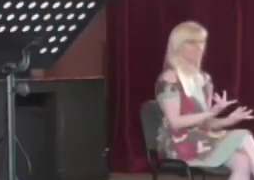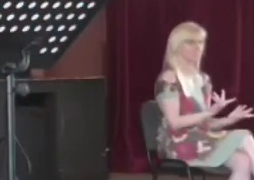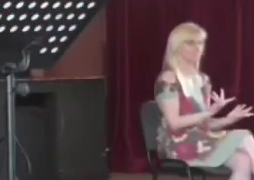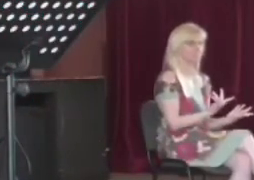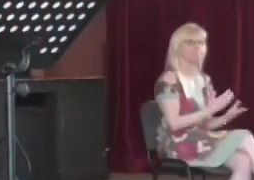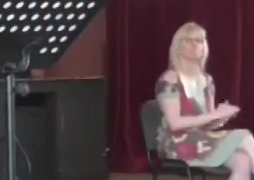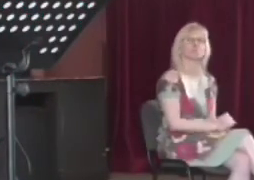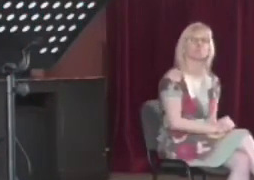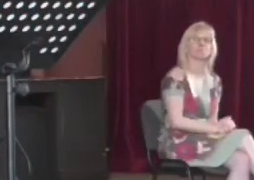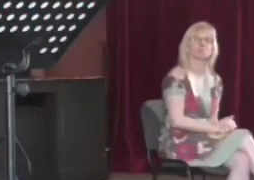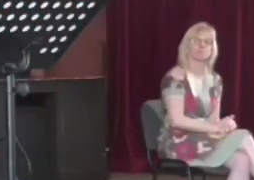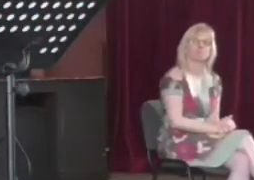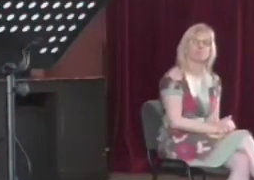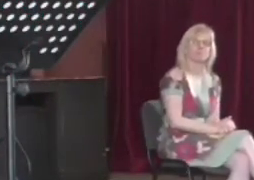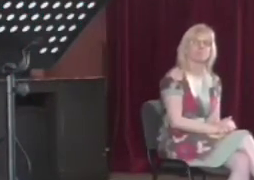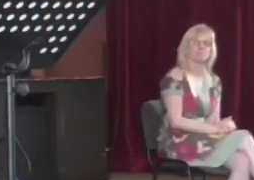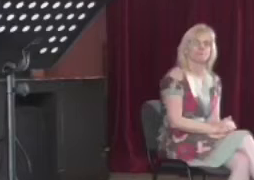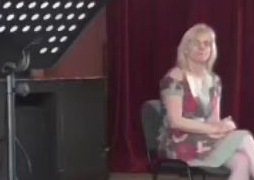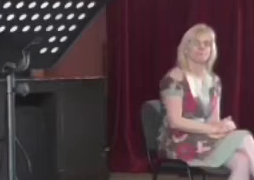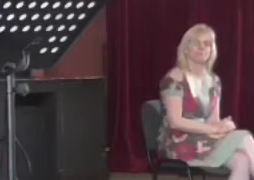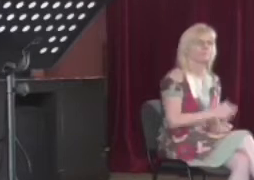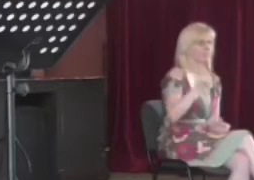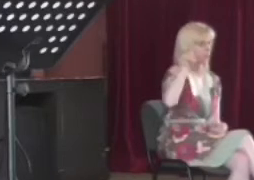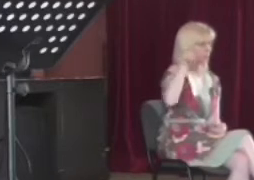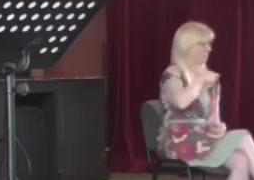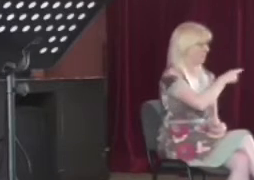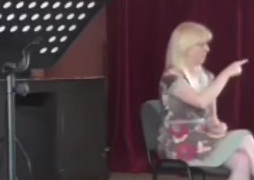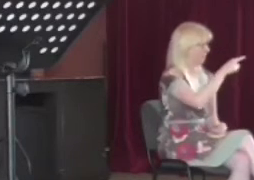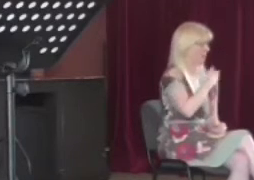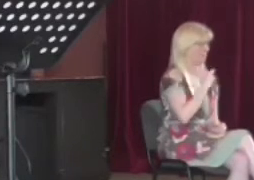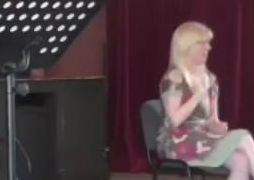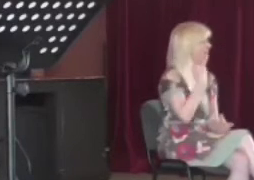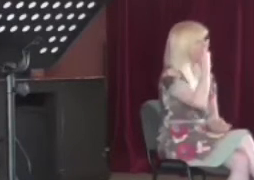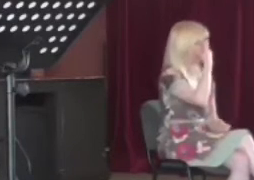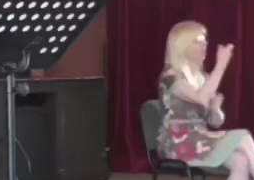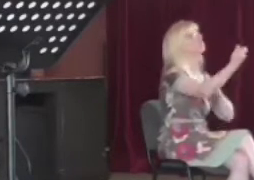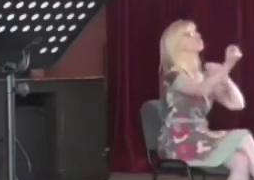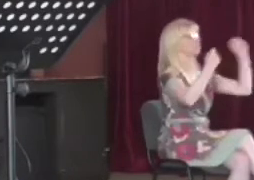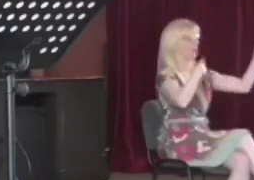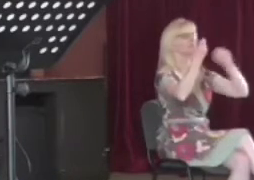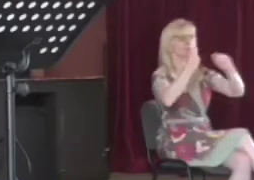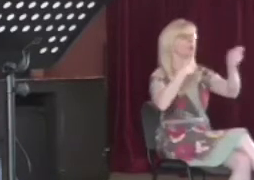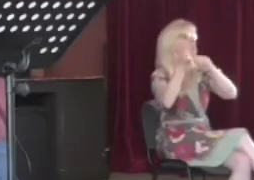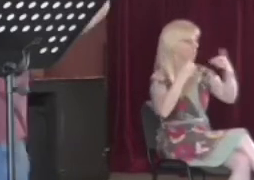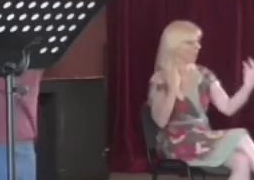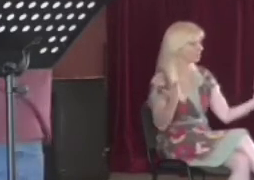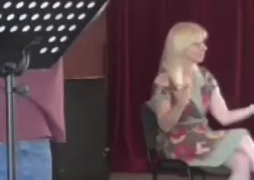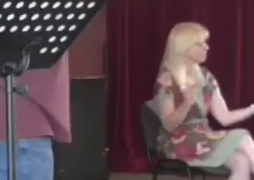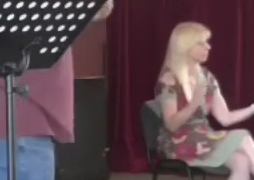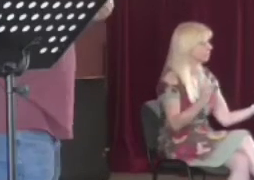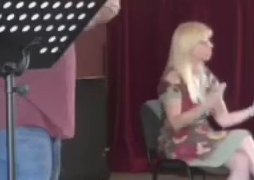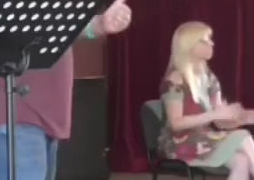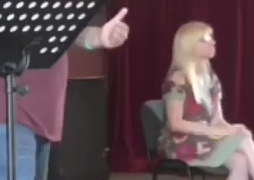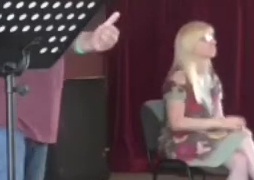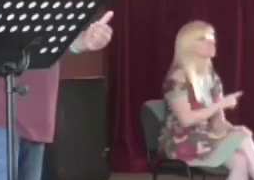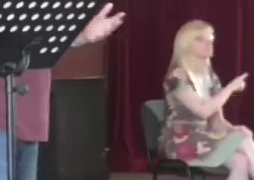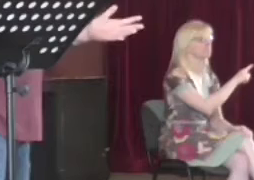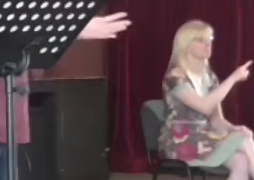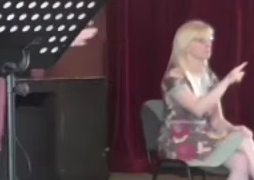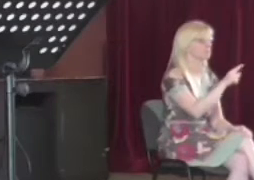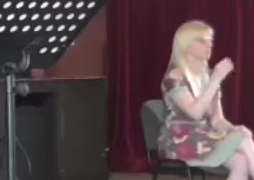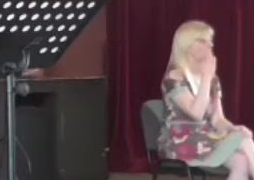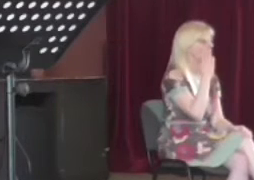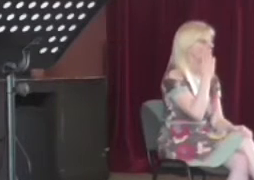So, you can shout out a little bit here, but what do we think of people like? What do you think? What words do you think of when you think of